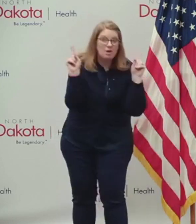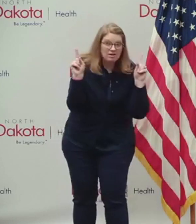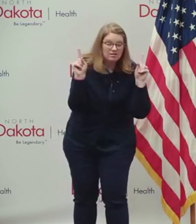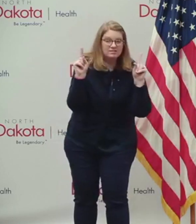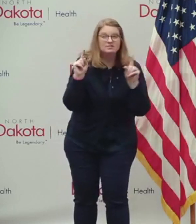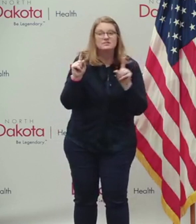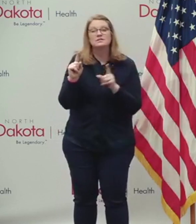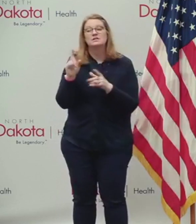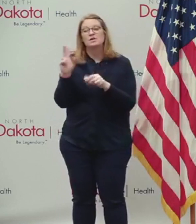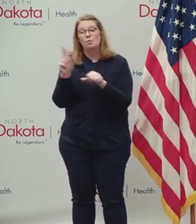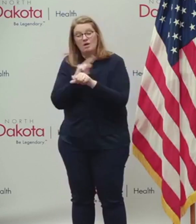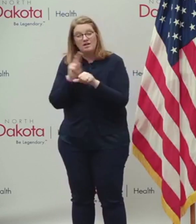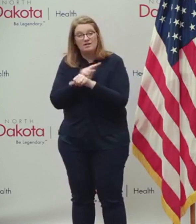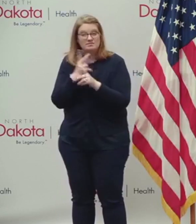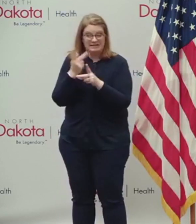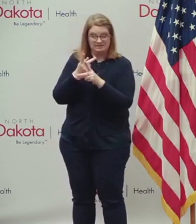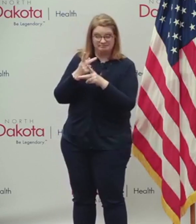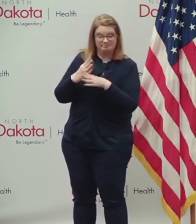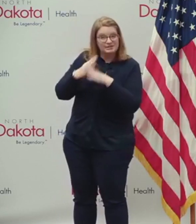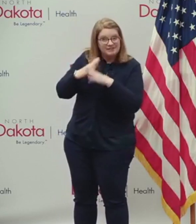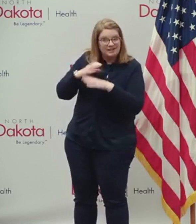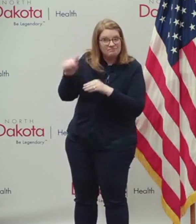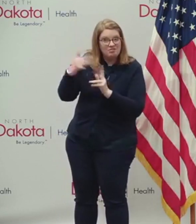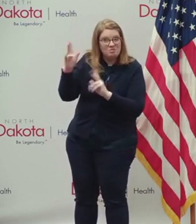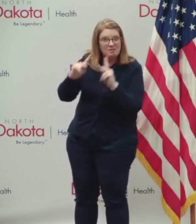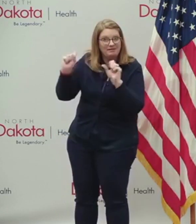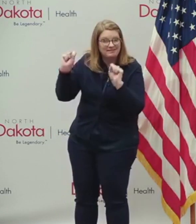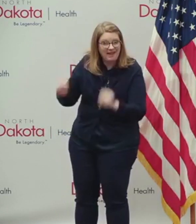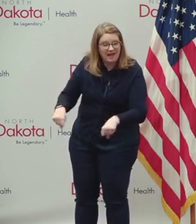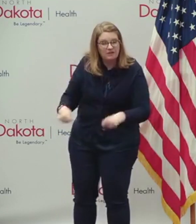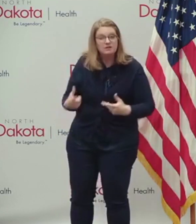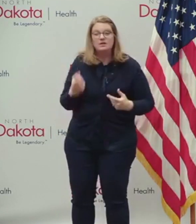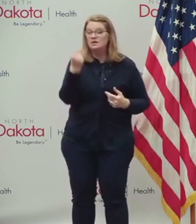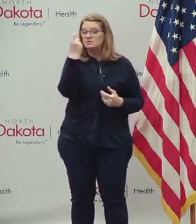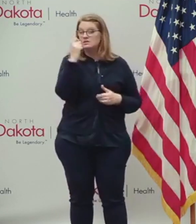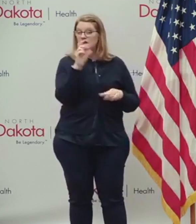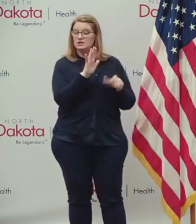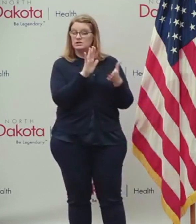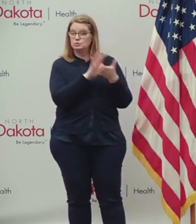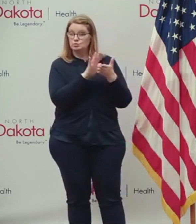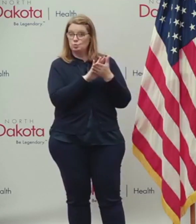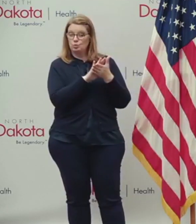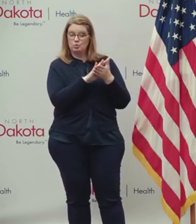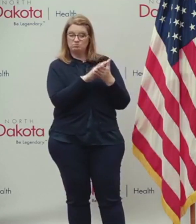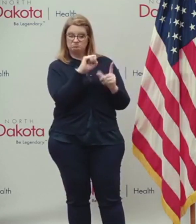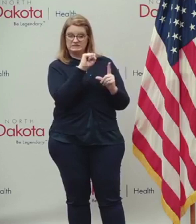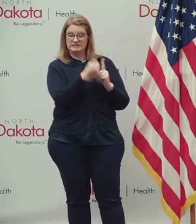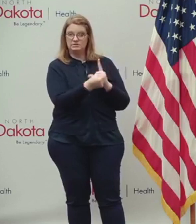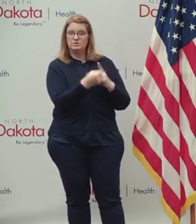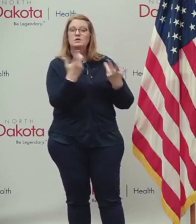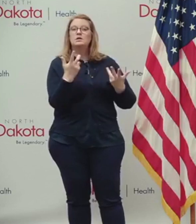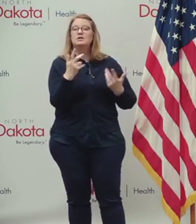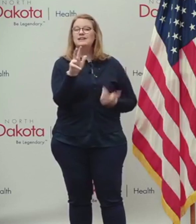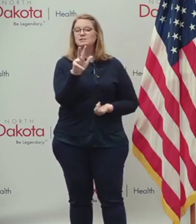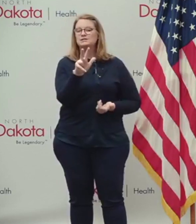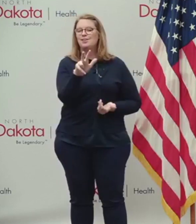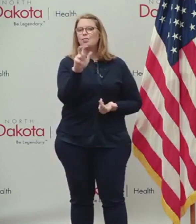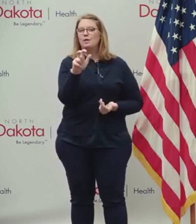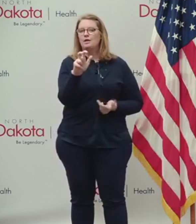can help keep others safe. And in school settings, we had identified there were 300